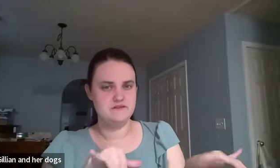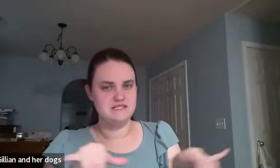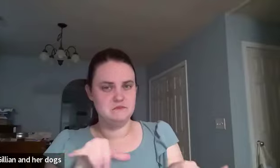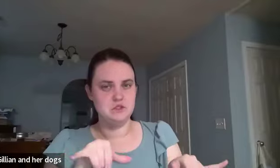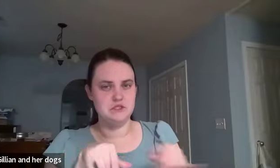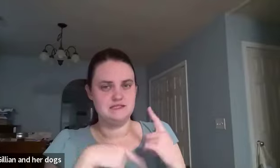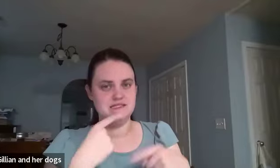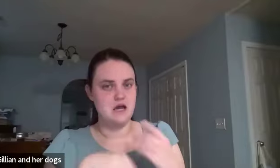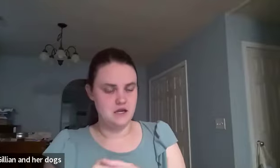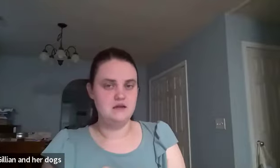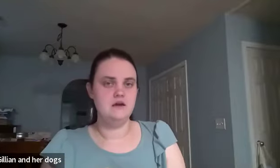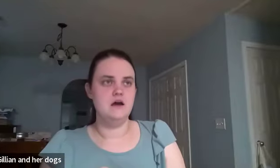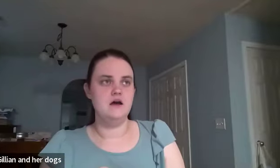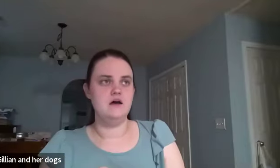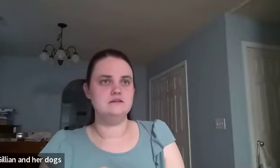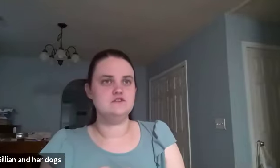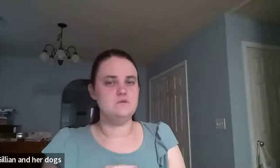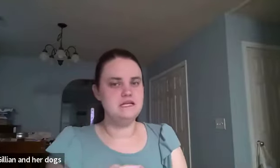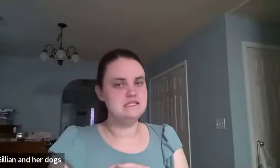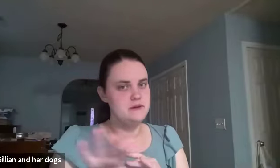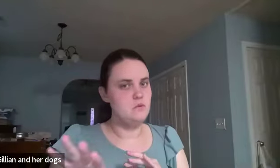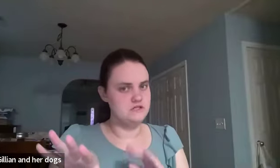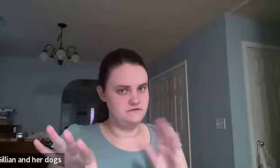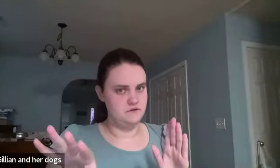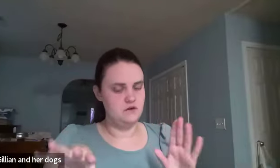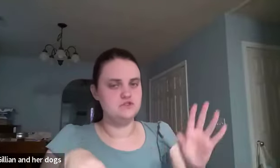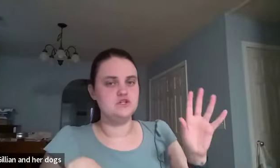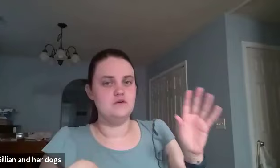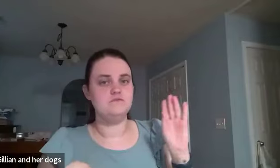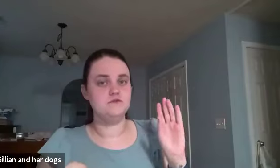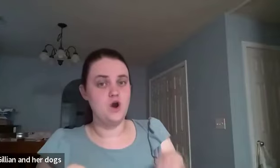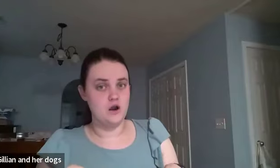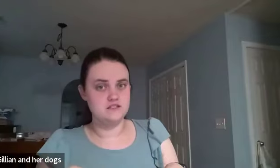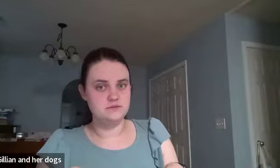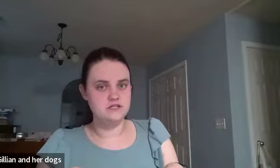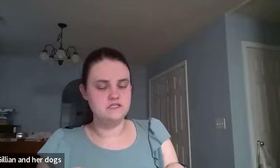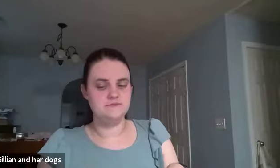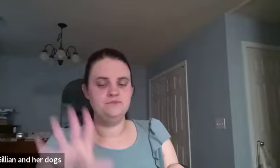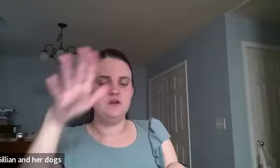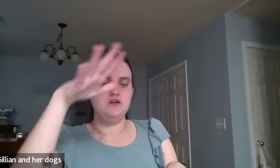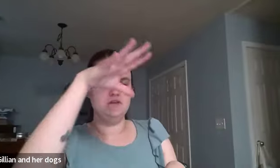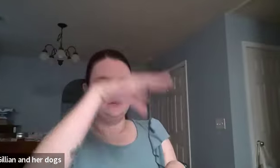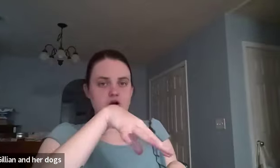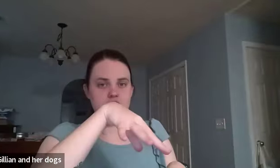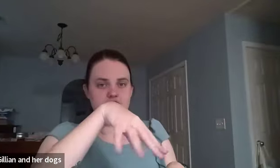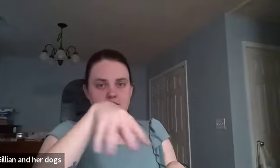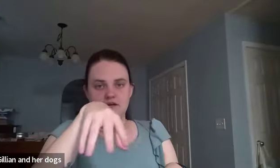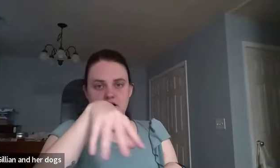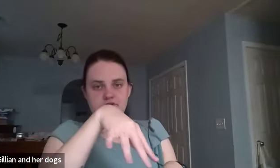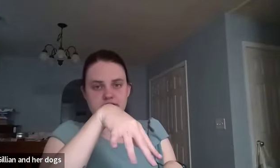have a similar sign. Squid is a bit more different though. So for octopus, you're gonna have your non-dominant kind of